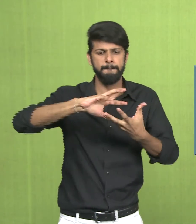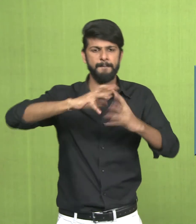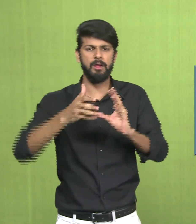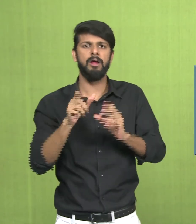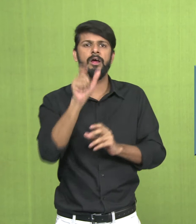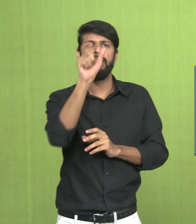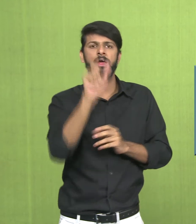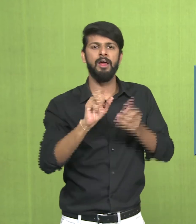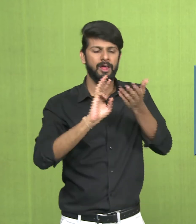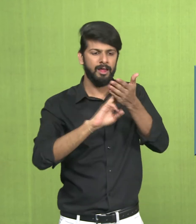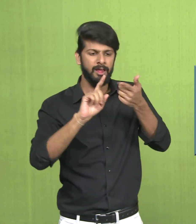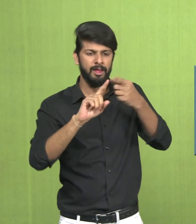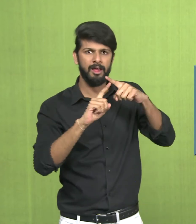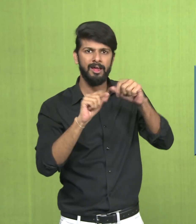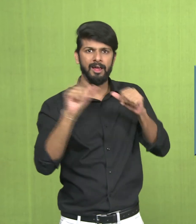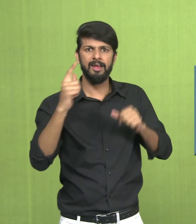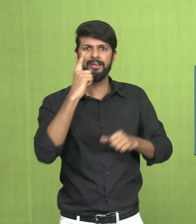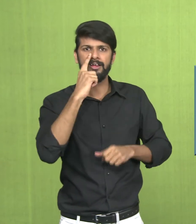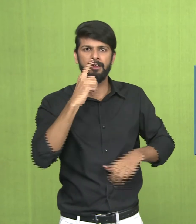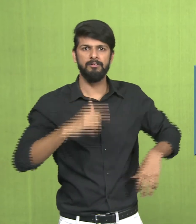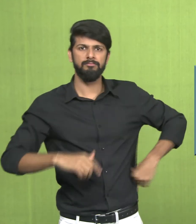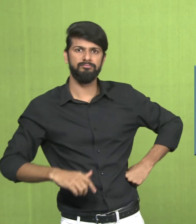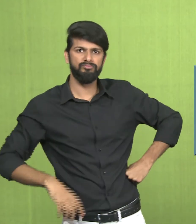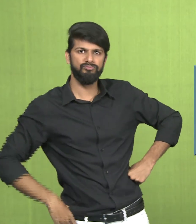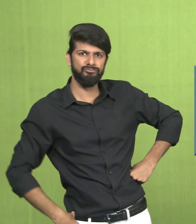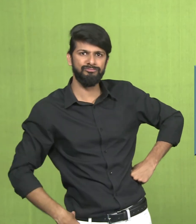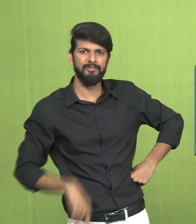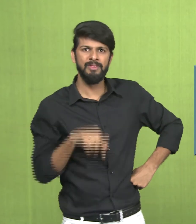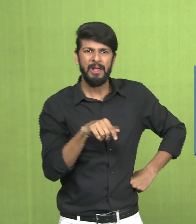found from natural sources, it was excavated,